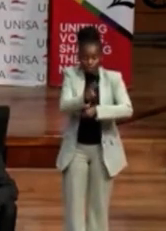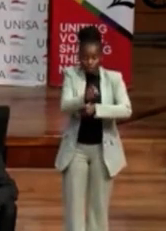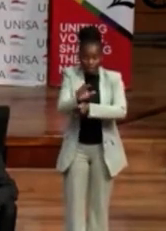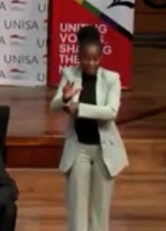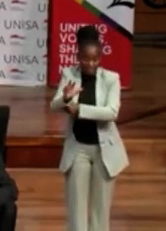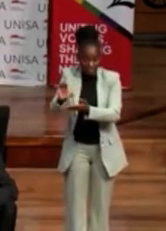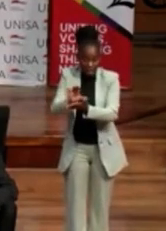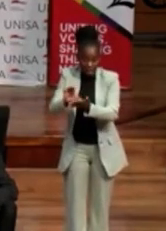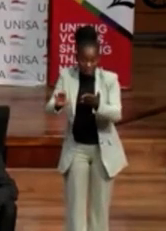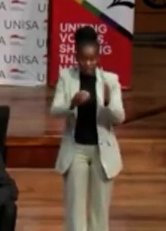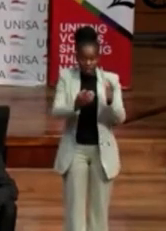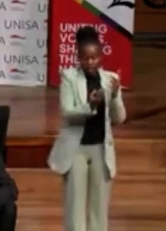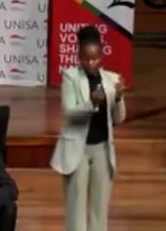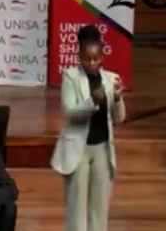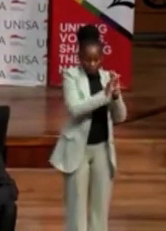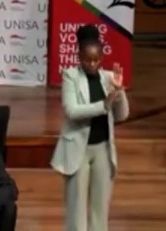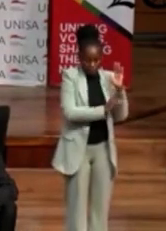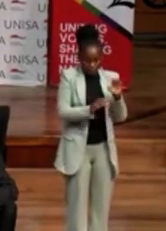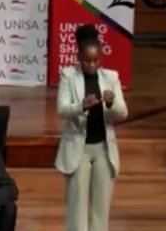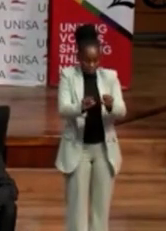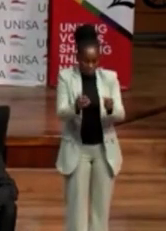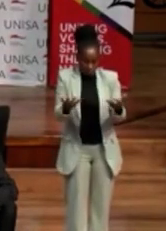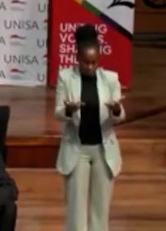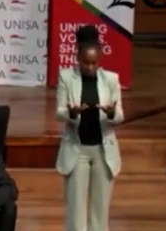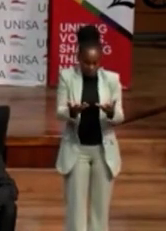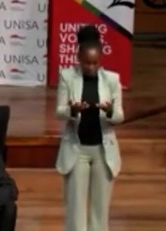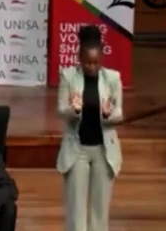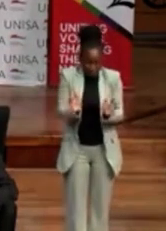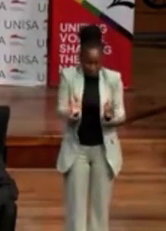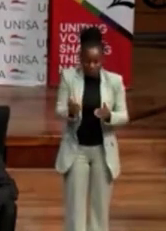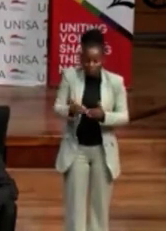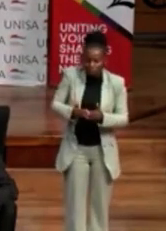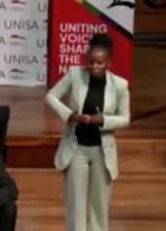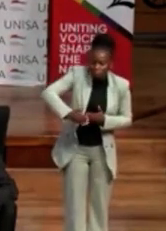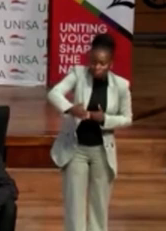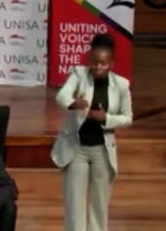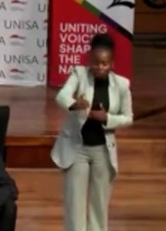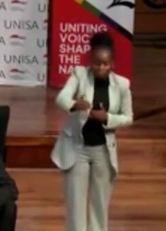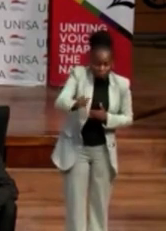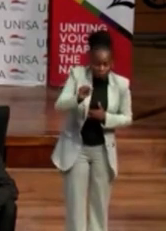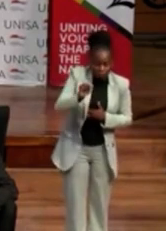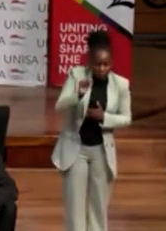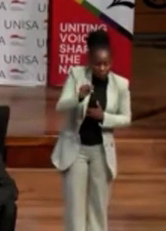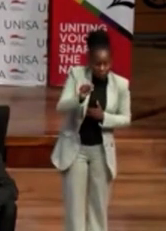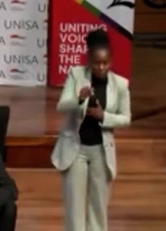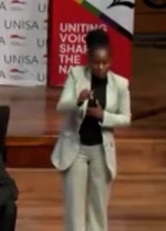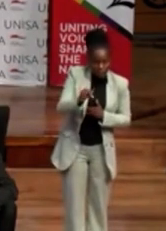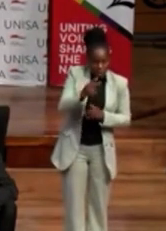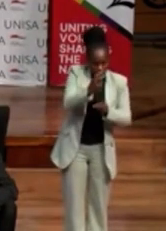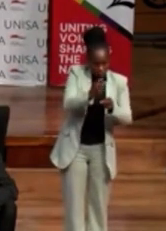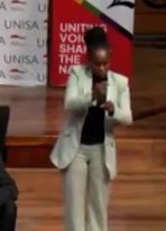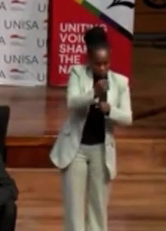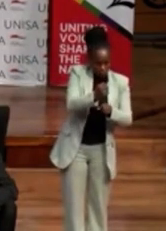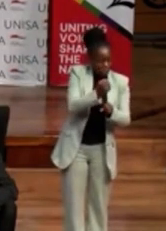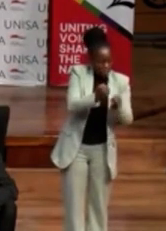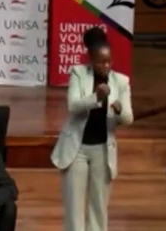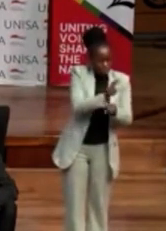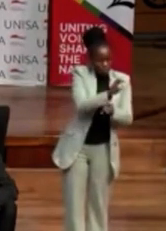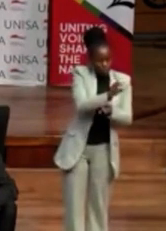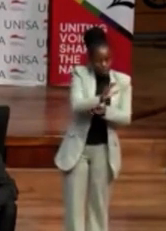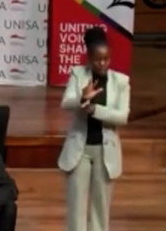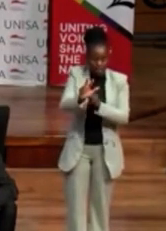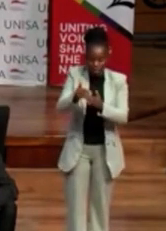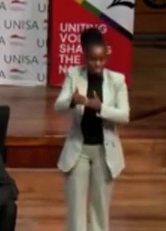time, Kenya has had probably about three elections since 2008. They have not